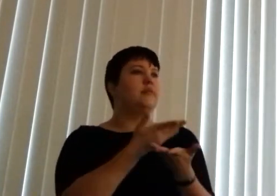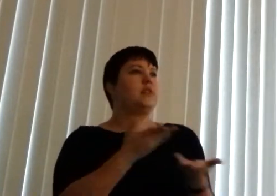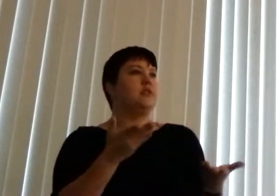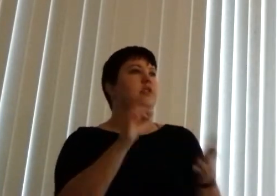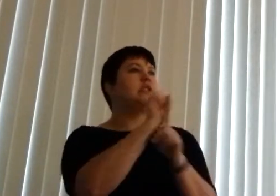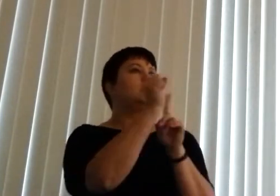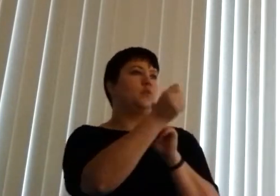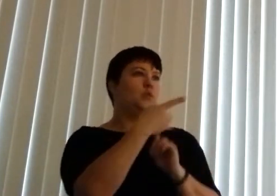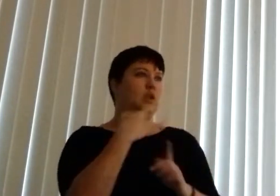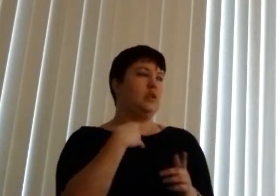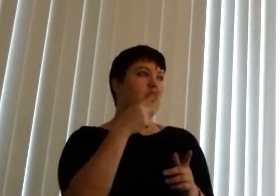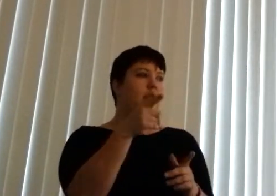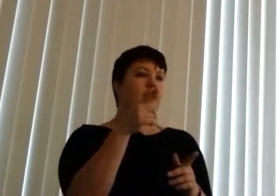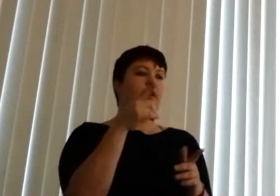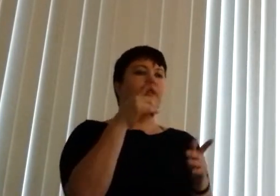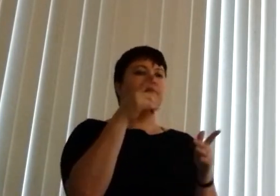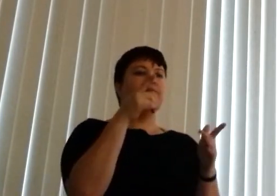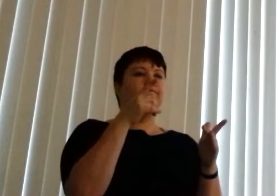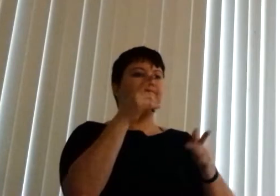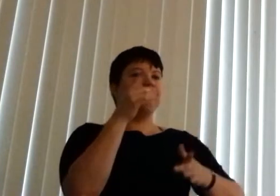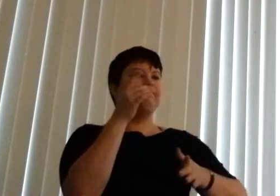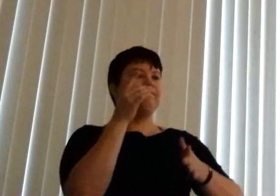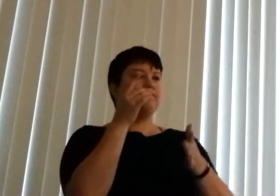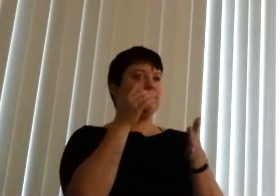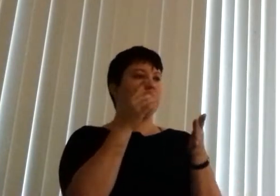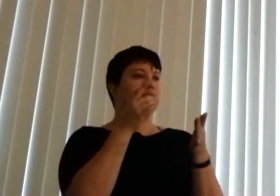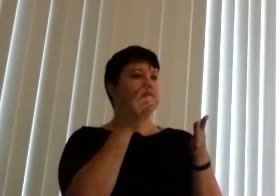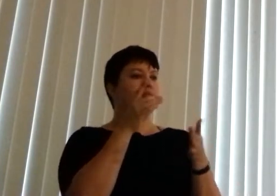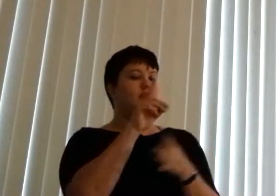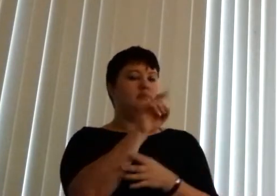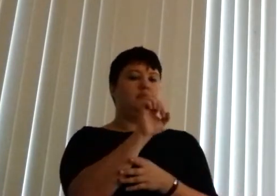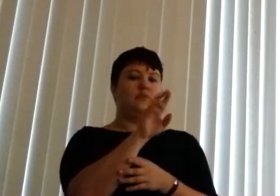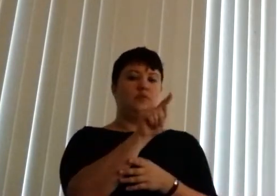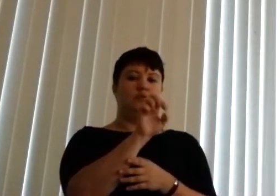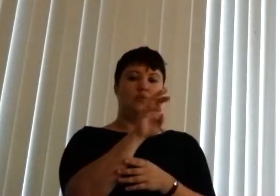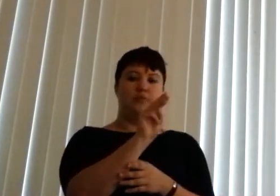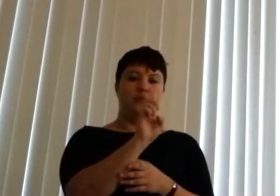they determine the character of a person's time alive.